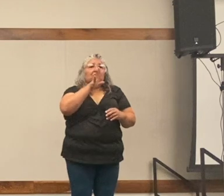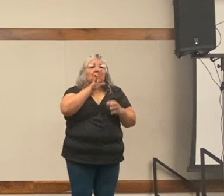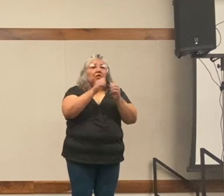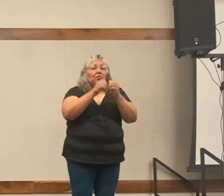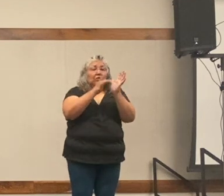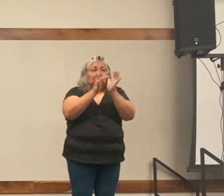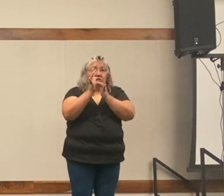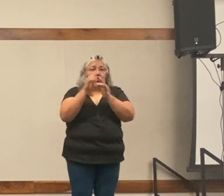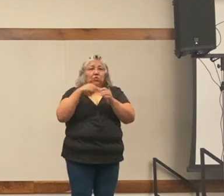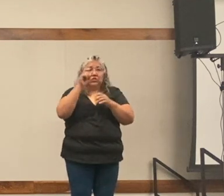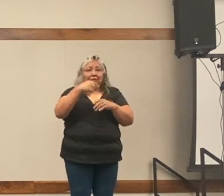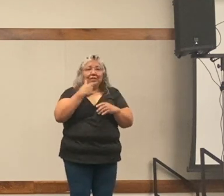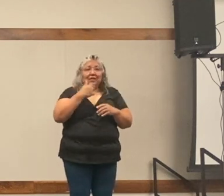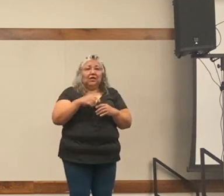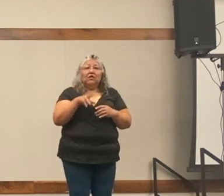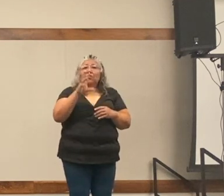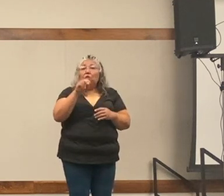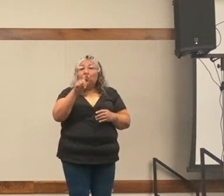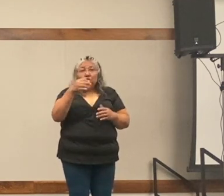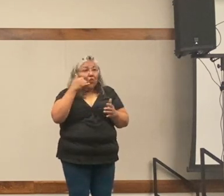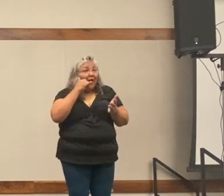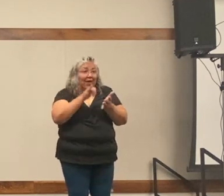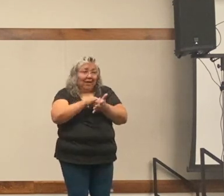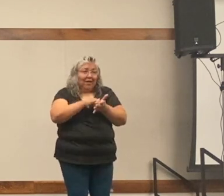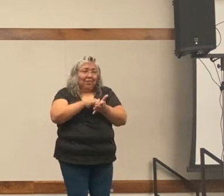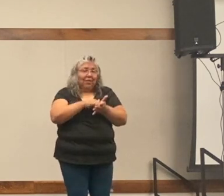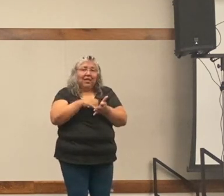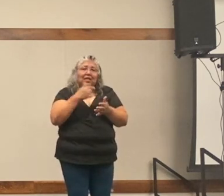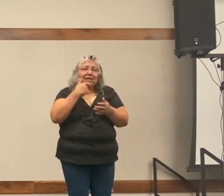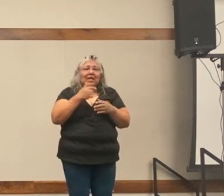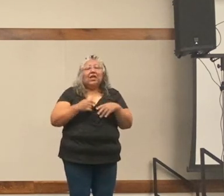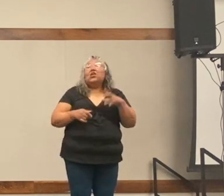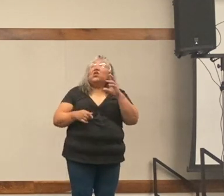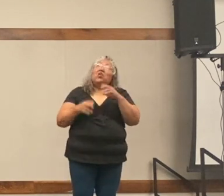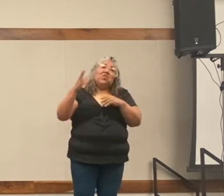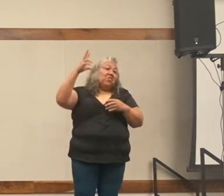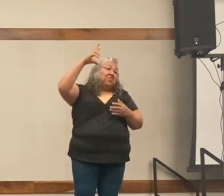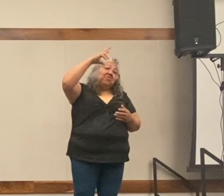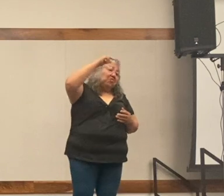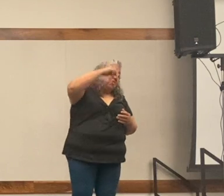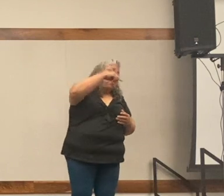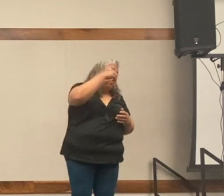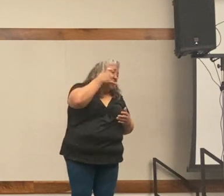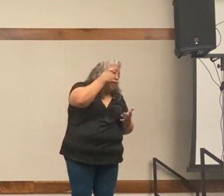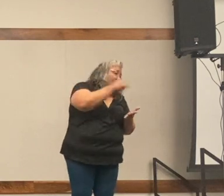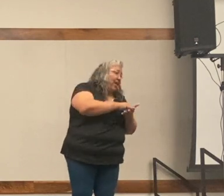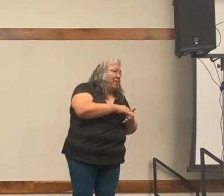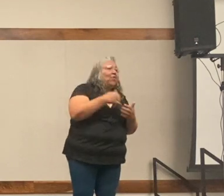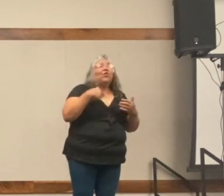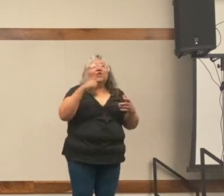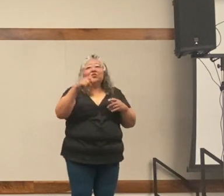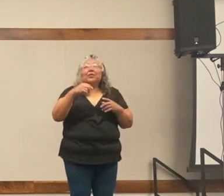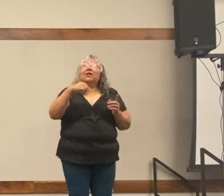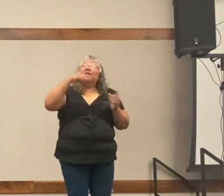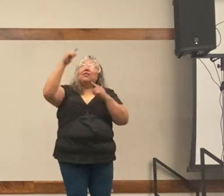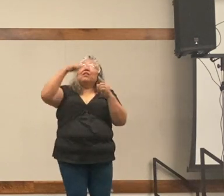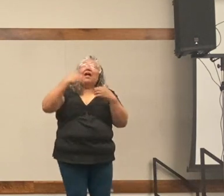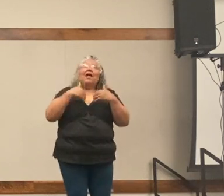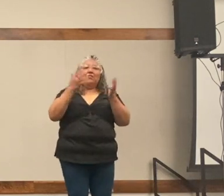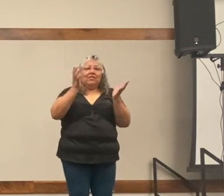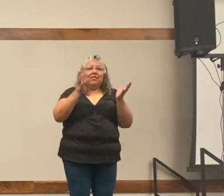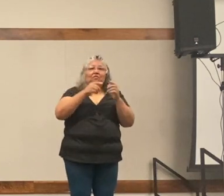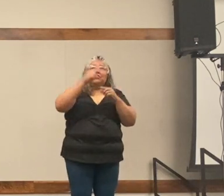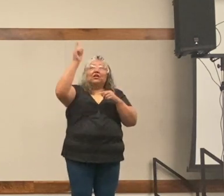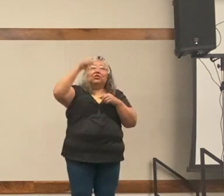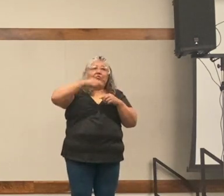Jesus, we should be saying, no, you hang up. And he's going to be like, no, you hang up. Right? And we should be having those kind of conversations.